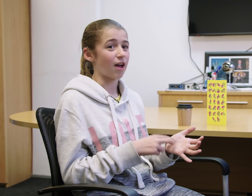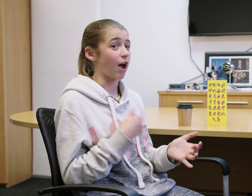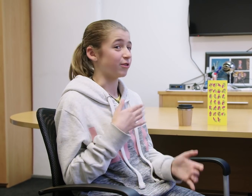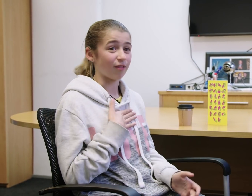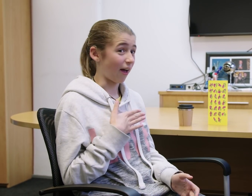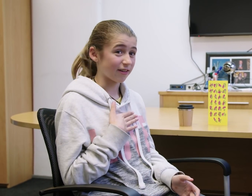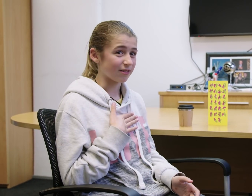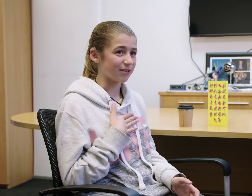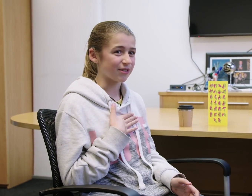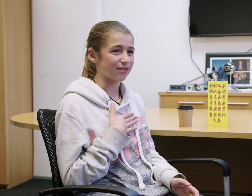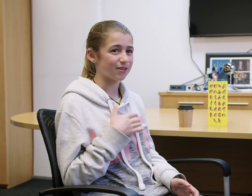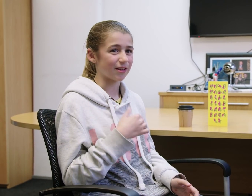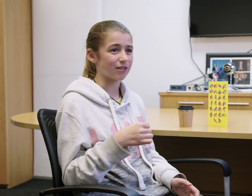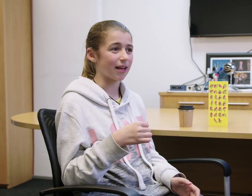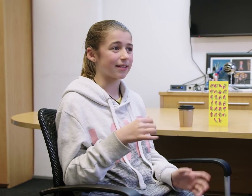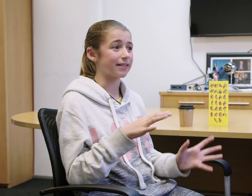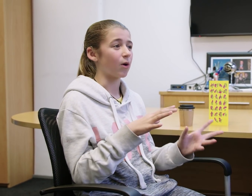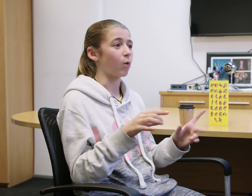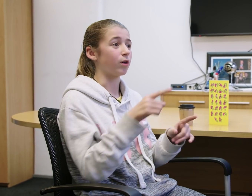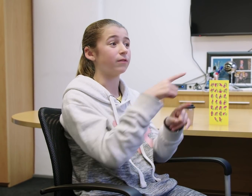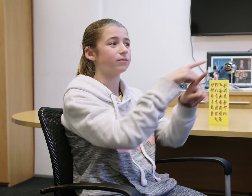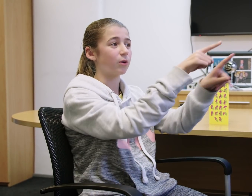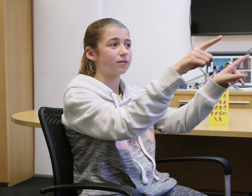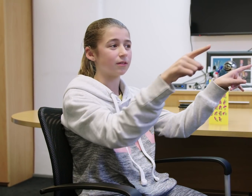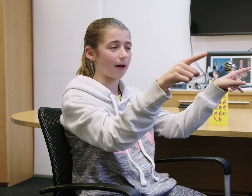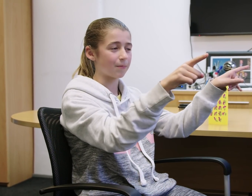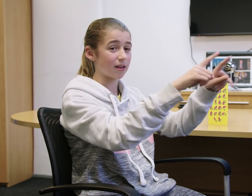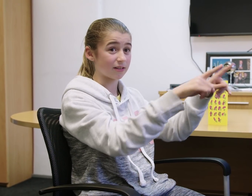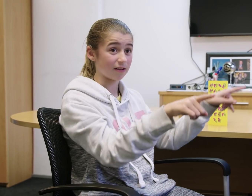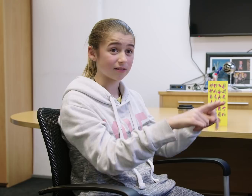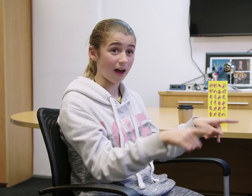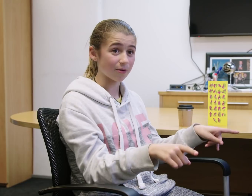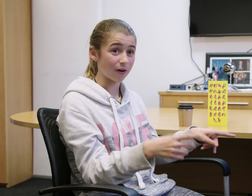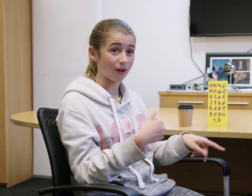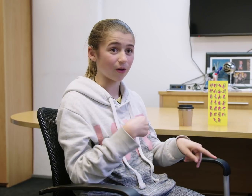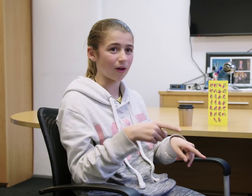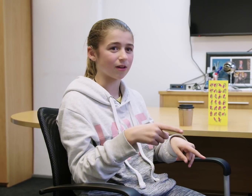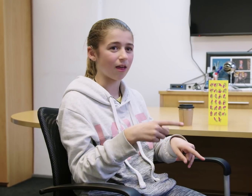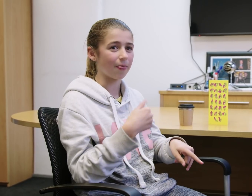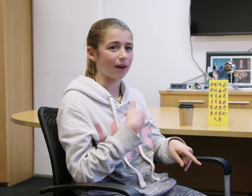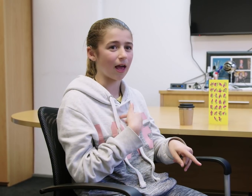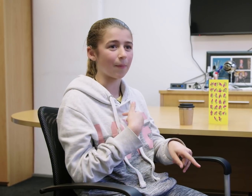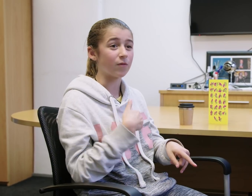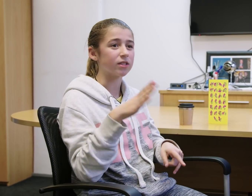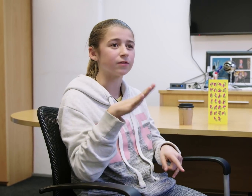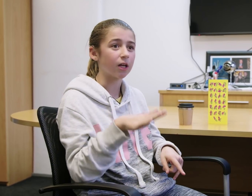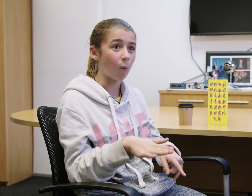I don't like it because it just like takes out all the voice that sound outside when I go outside, and then like my voice is really quiet,